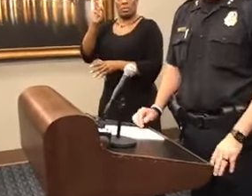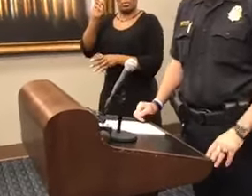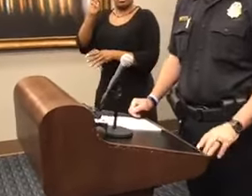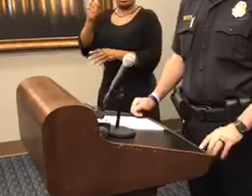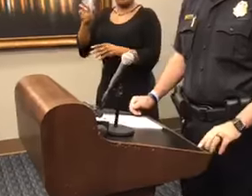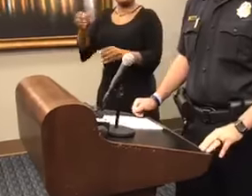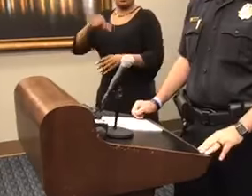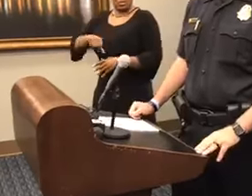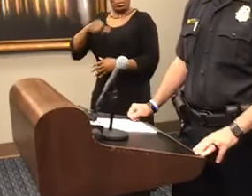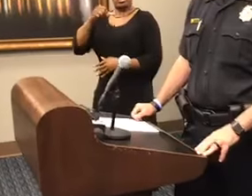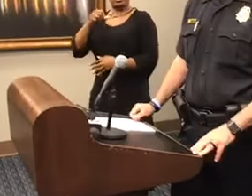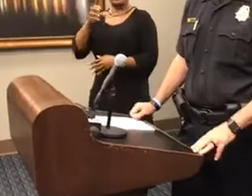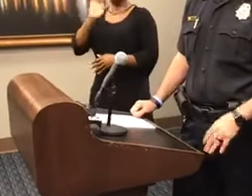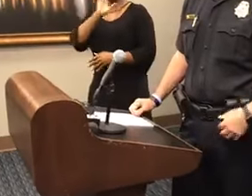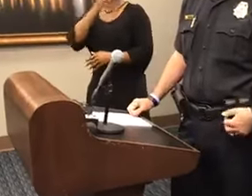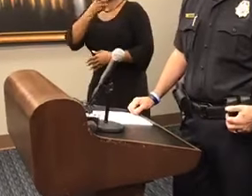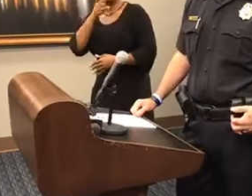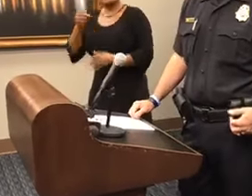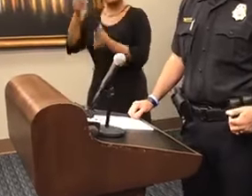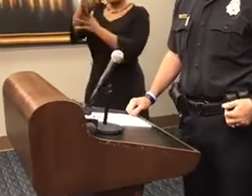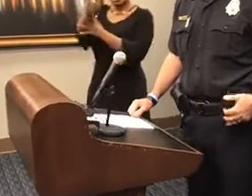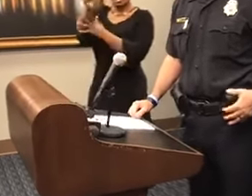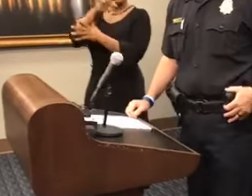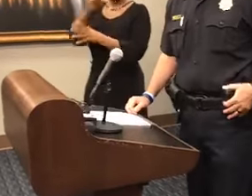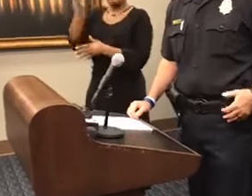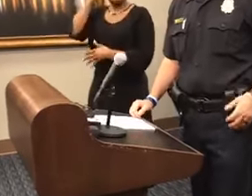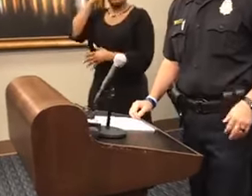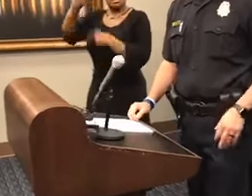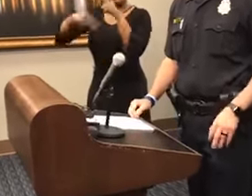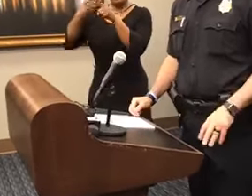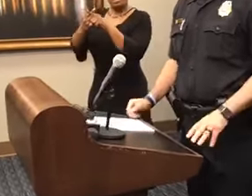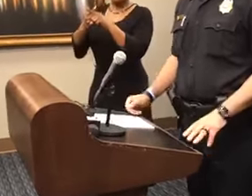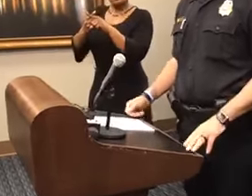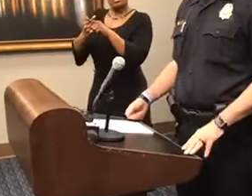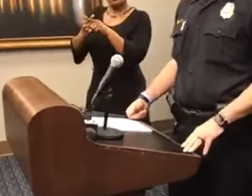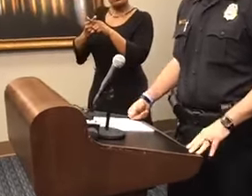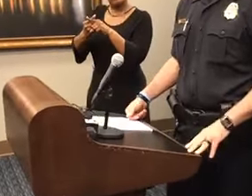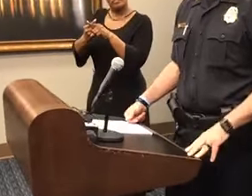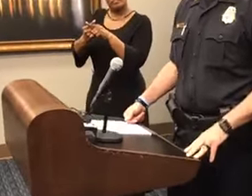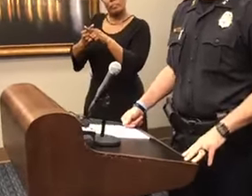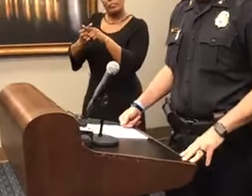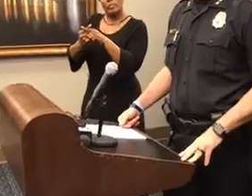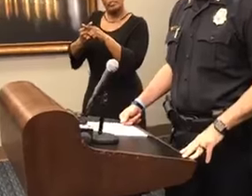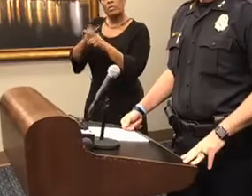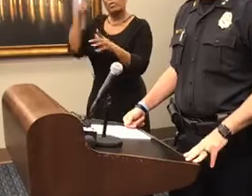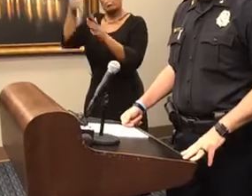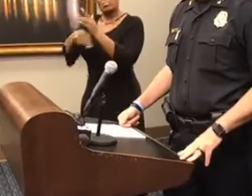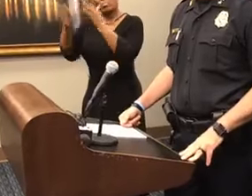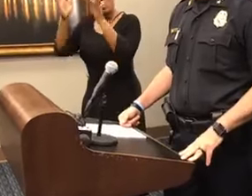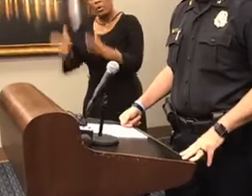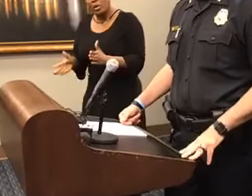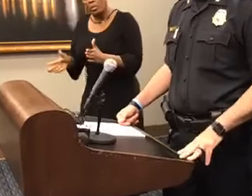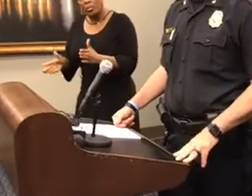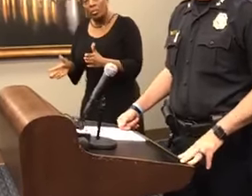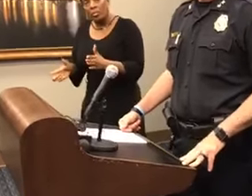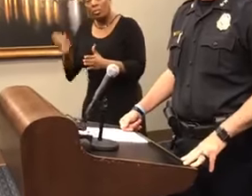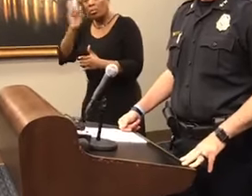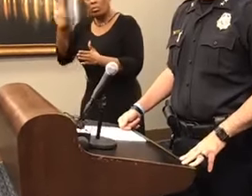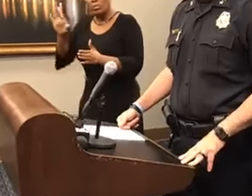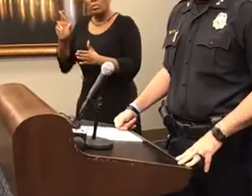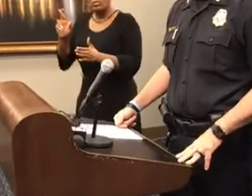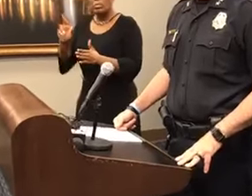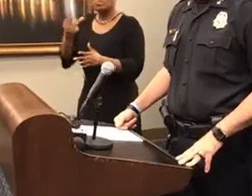very concerned, spotting a gun. I don't know how much they knew about if this was actually a serial murderer or if they were